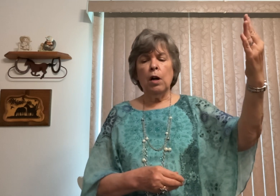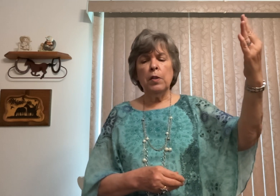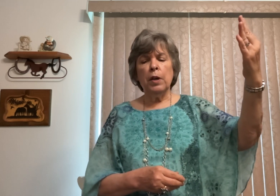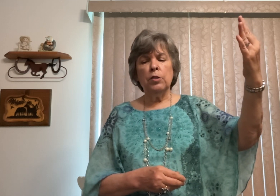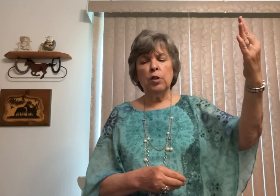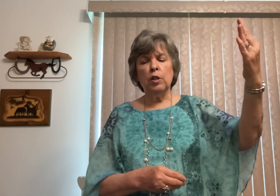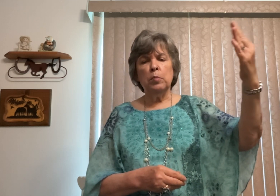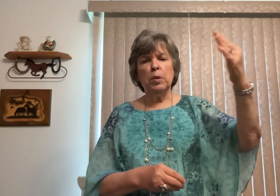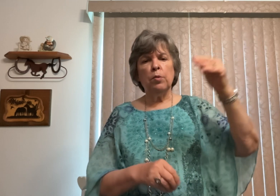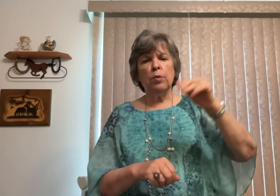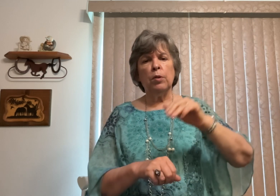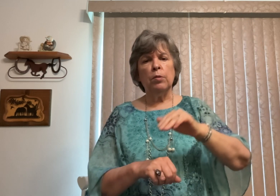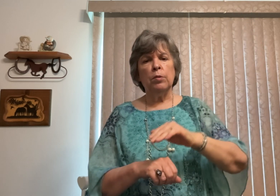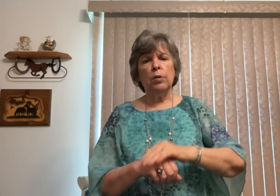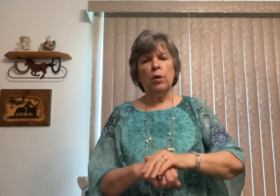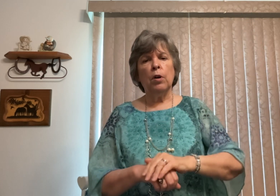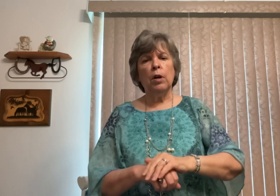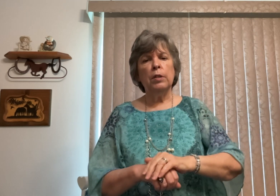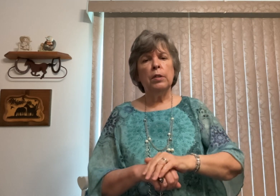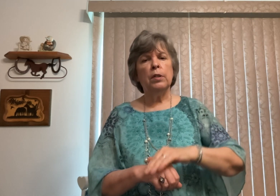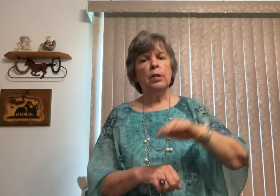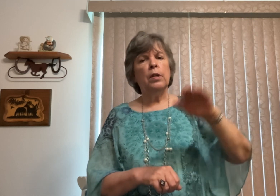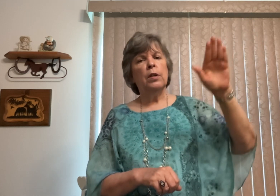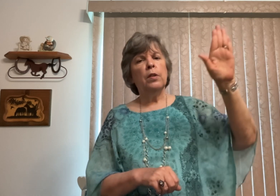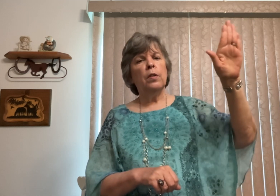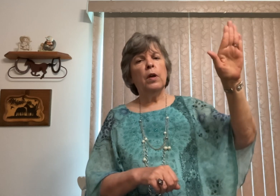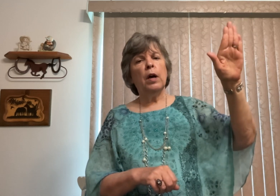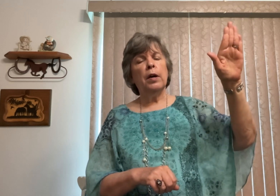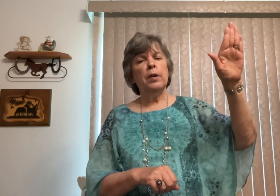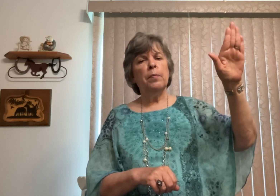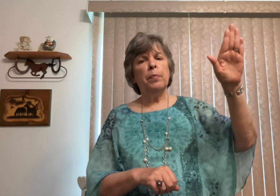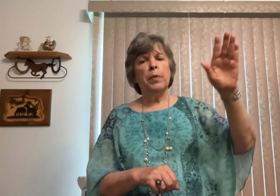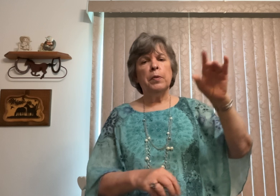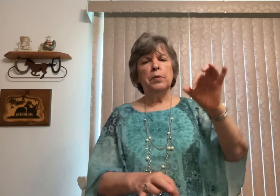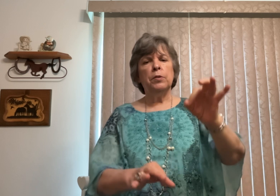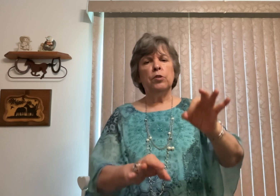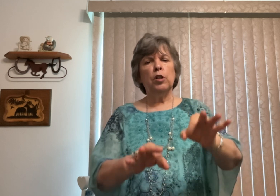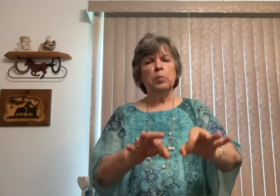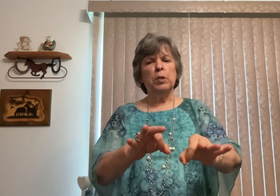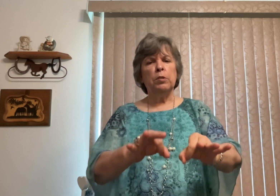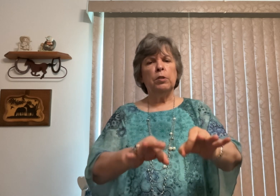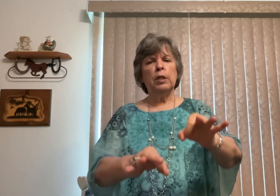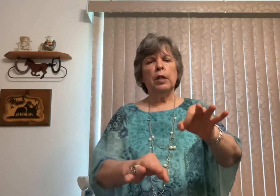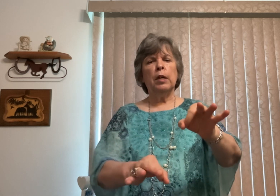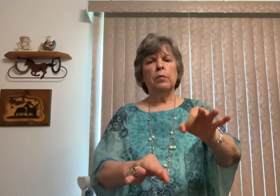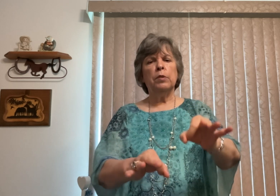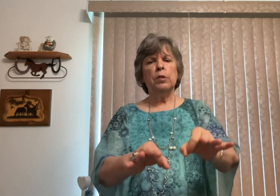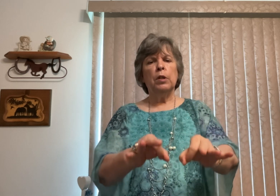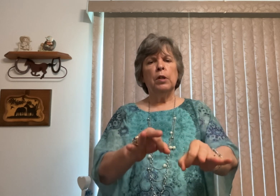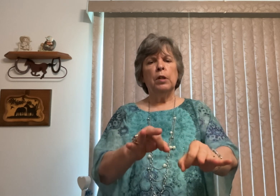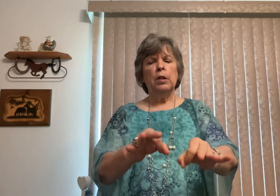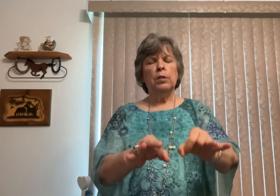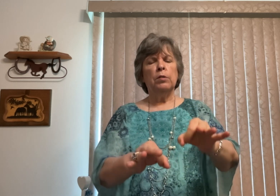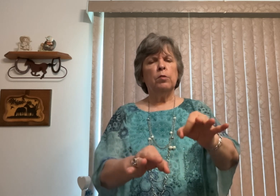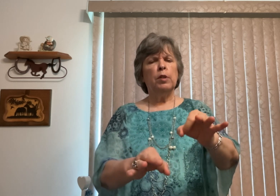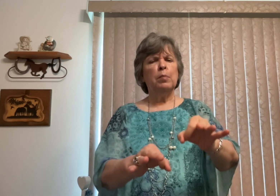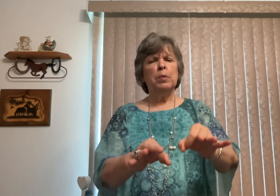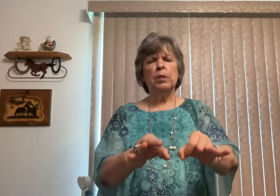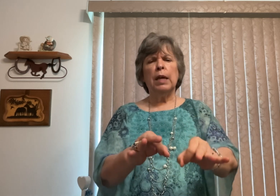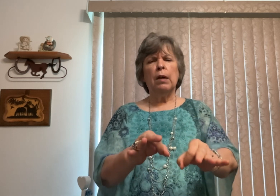on thy judgment throne. On thy, this is judgment. You take F's, And they're going up and down as